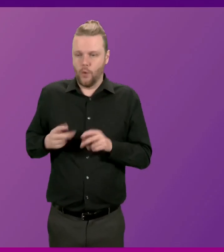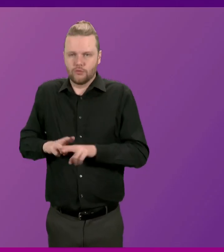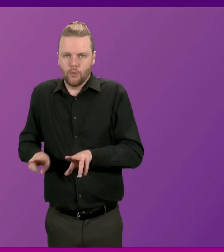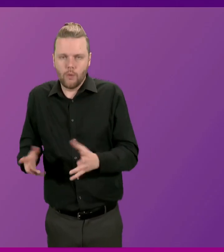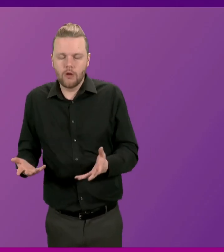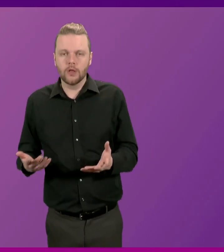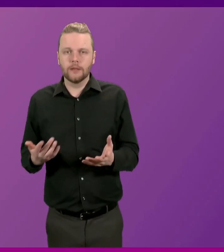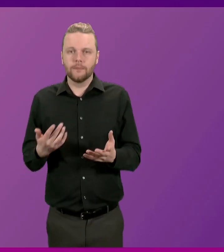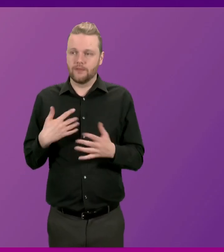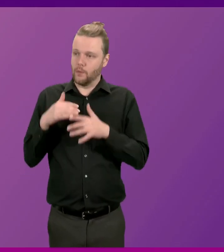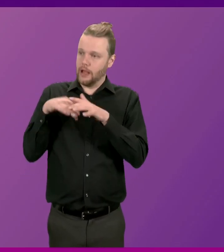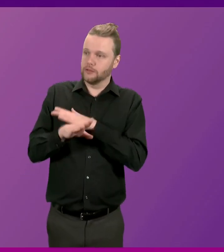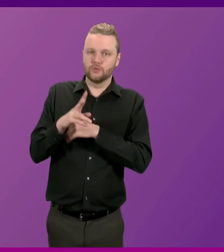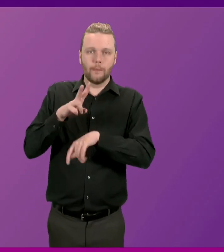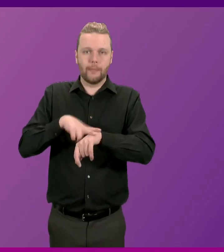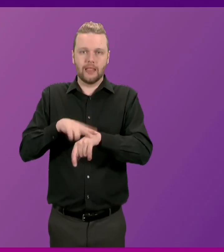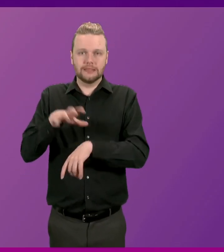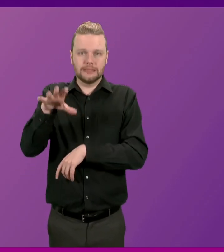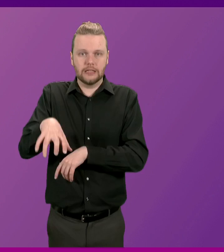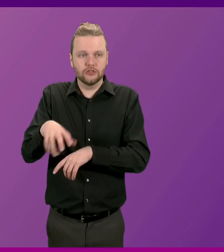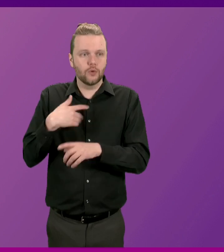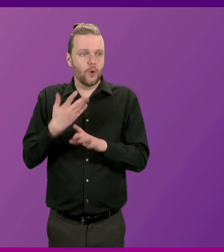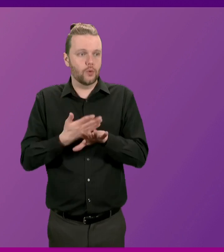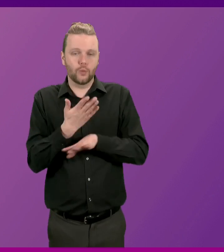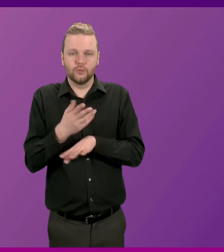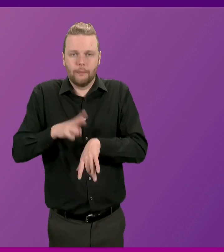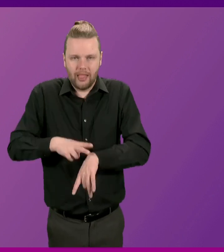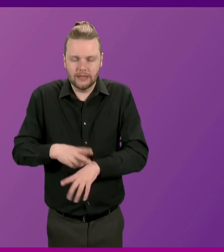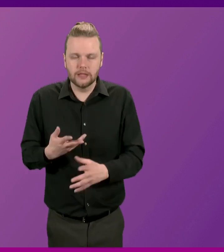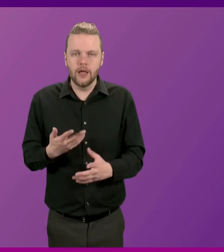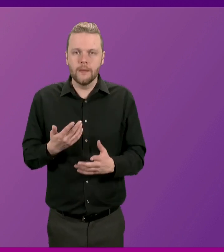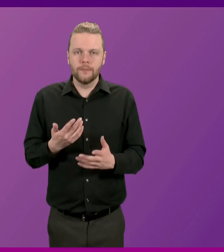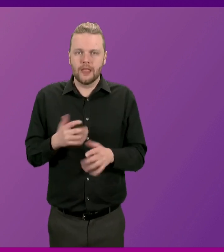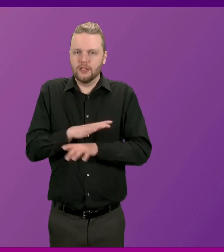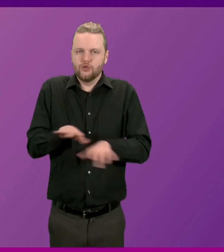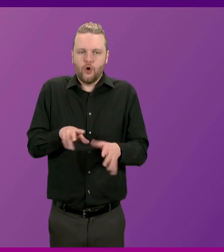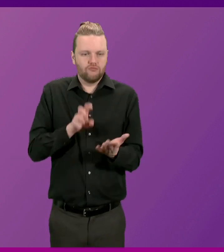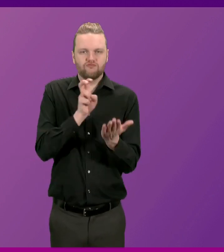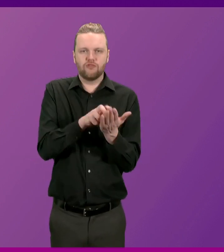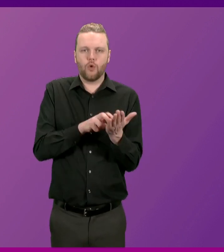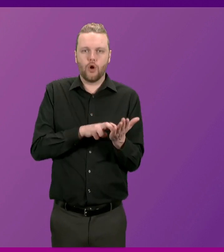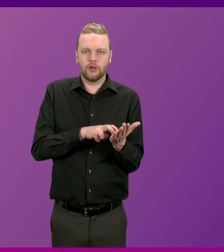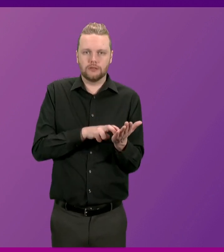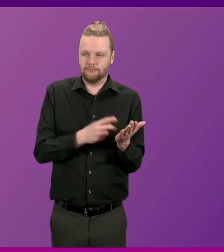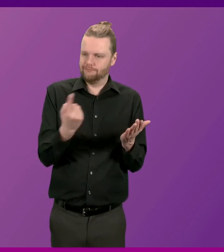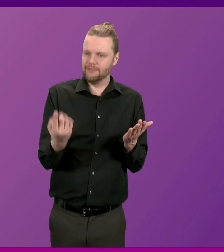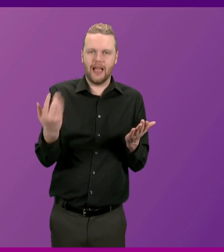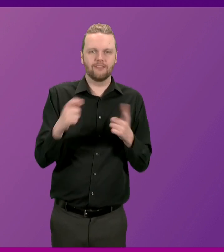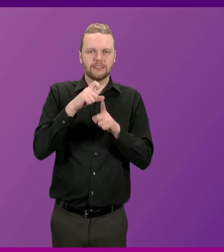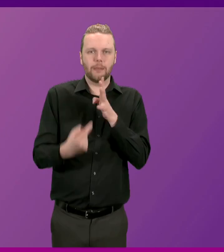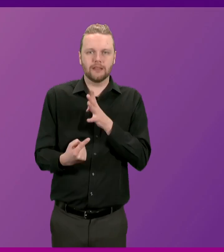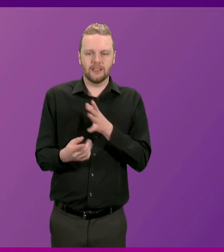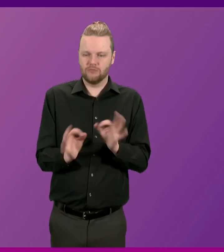going into the police station or going to the police, it wouldn't be recorded right now that you have a